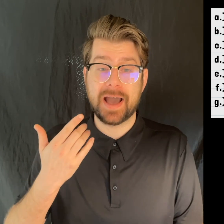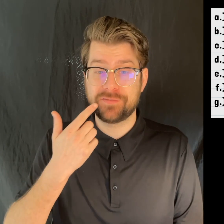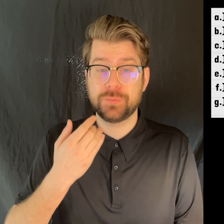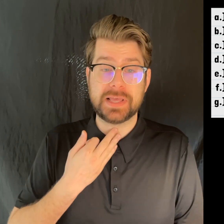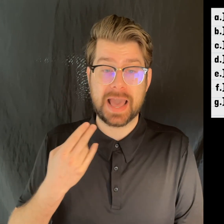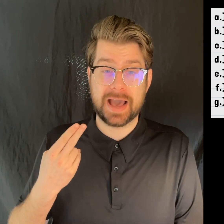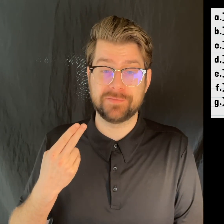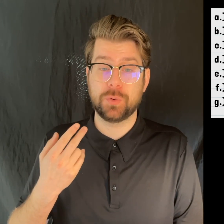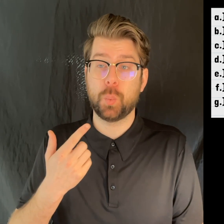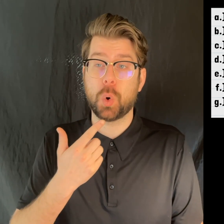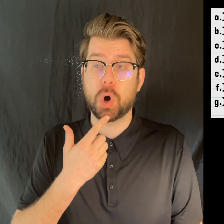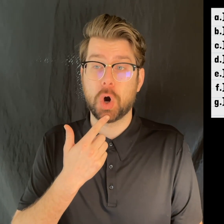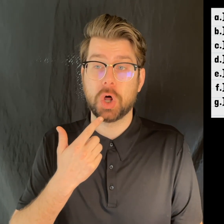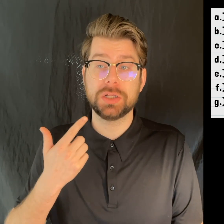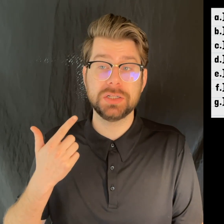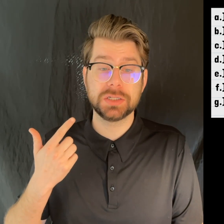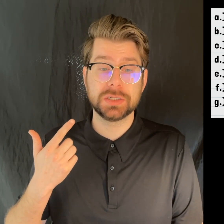F, we have wall,